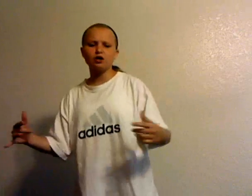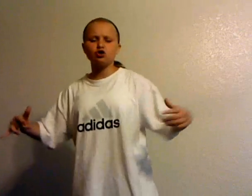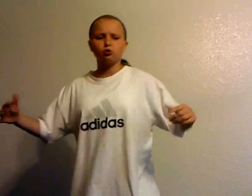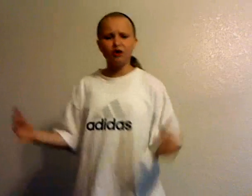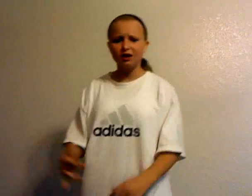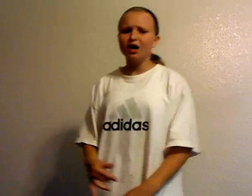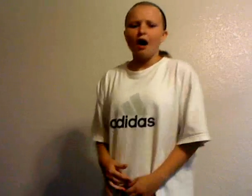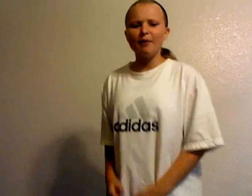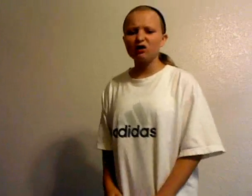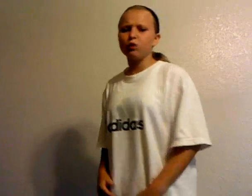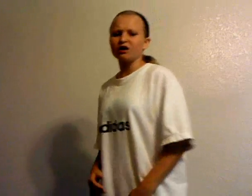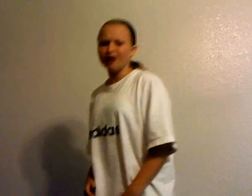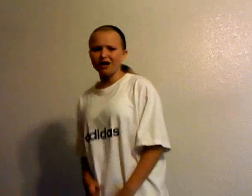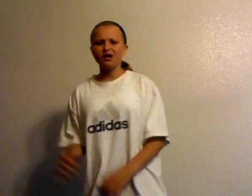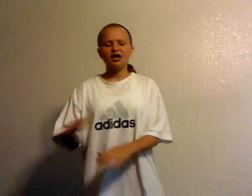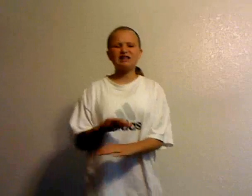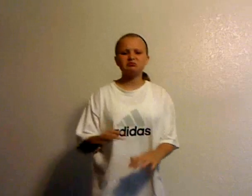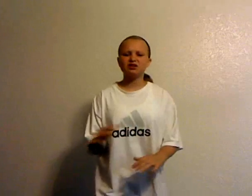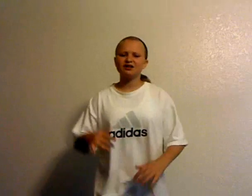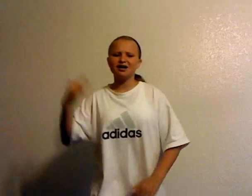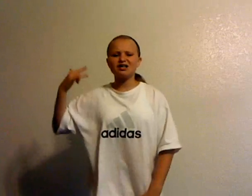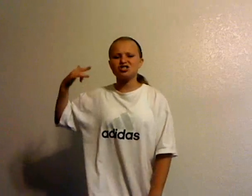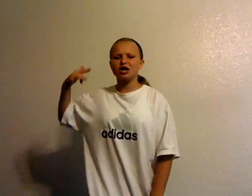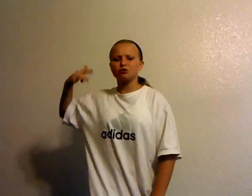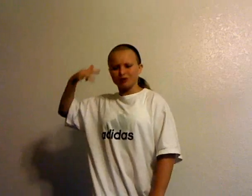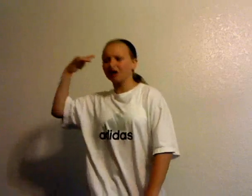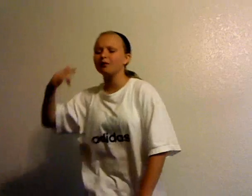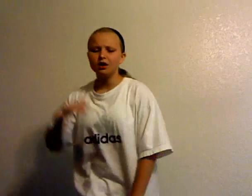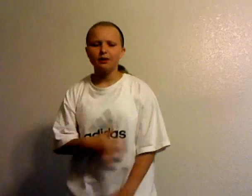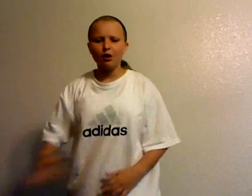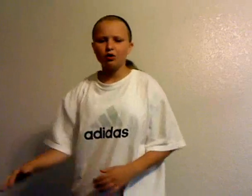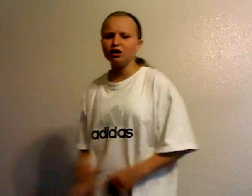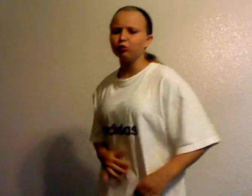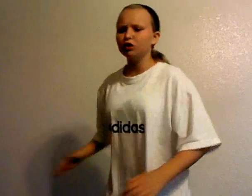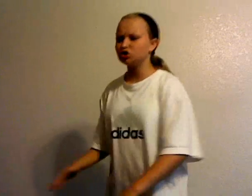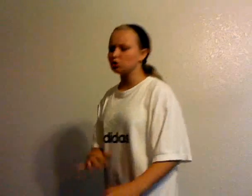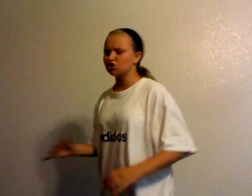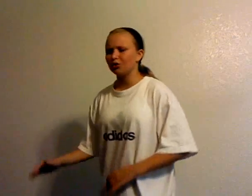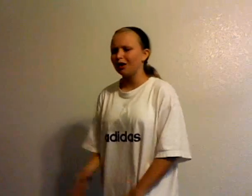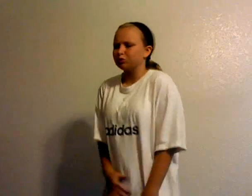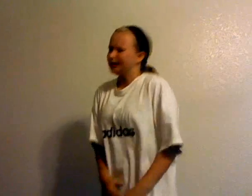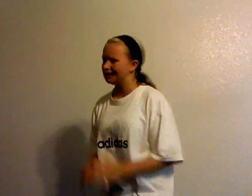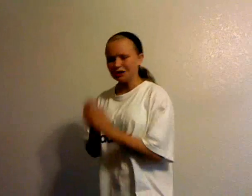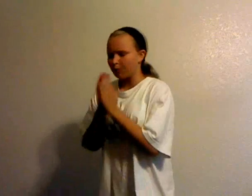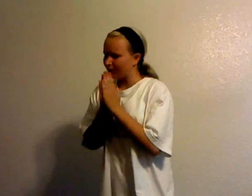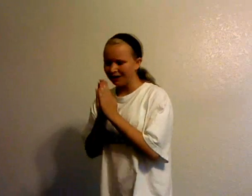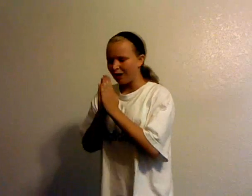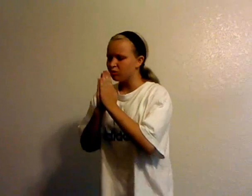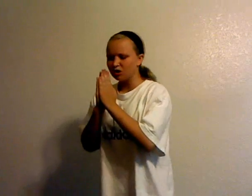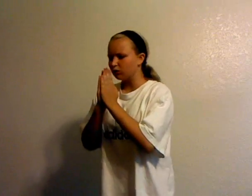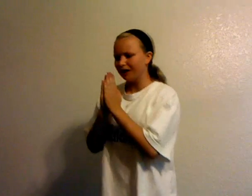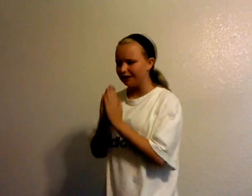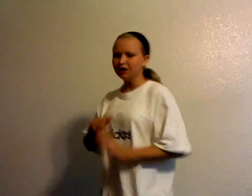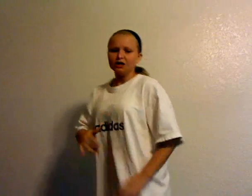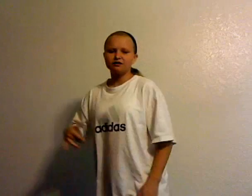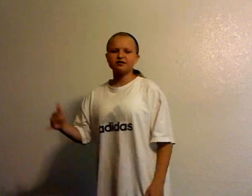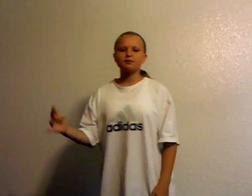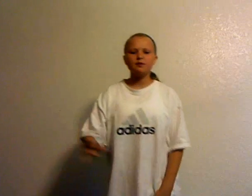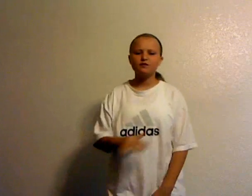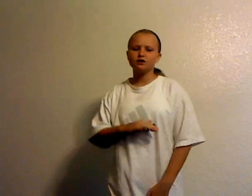sway of your day. I met one guy, they tell me that he got shot at the time. Now he a wheelchair, he's single every day, so I pray, I will know my light. These are the people who